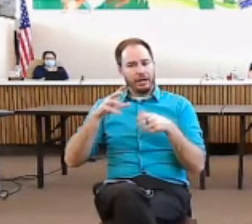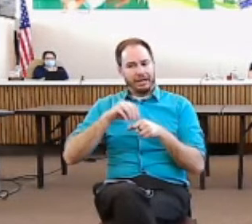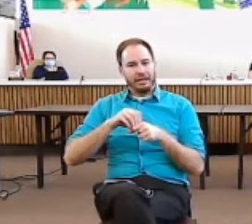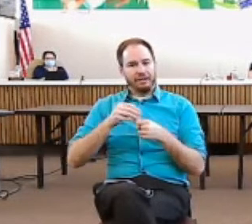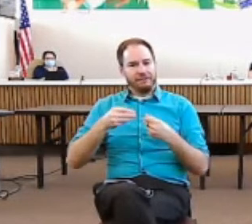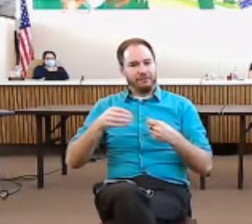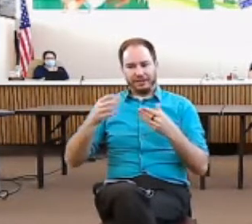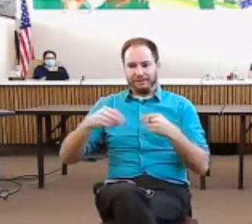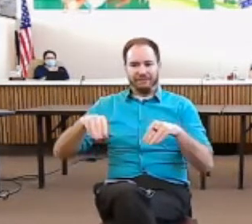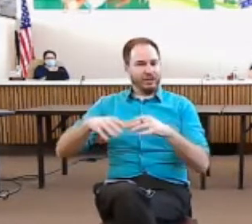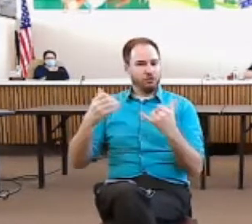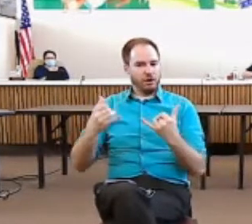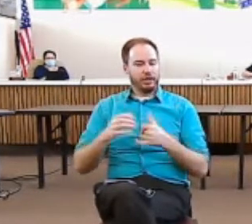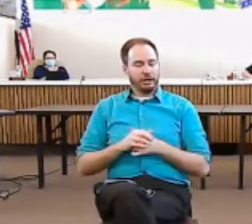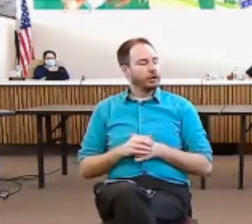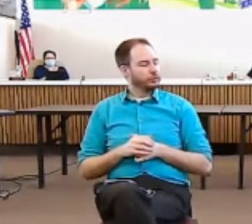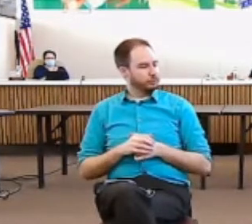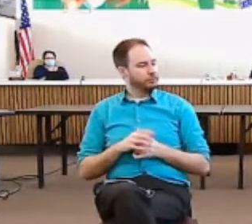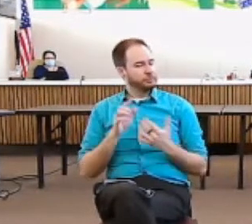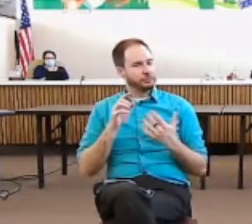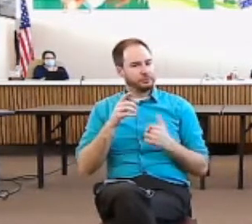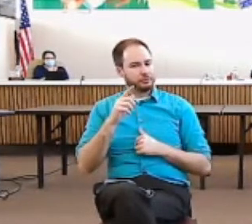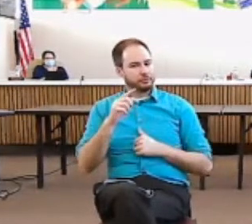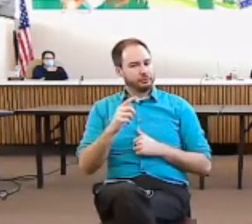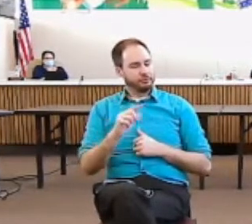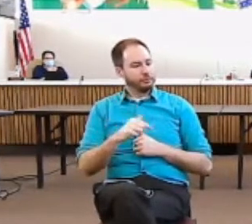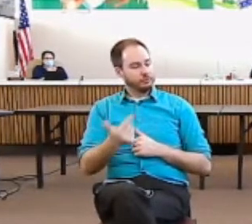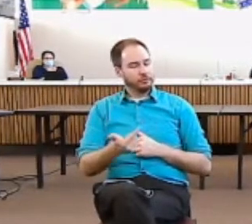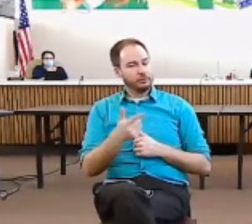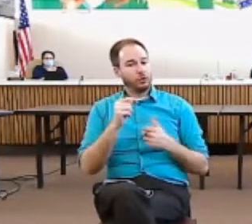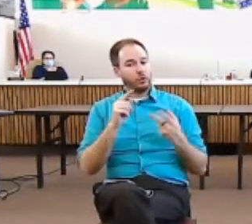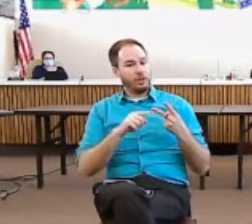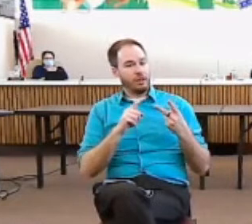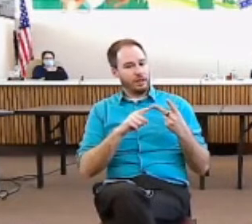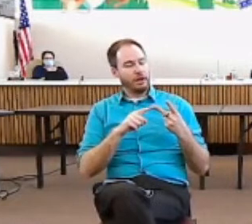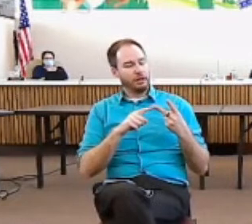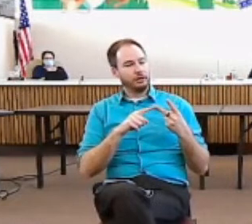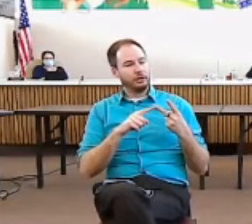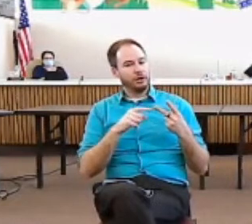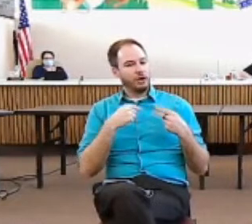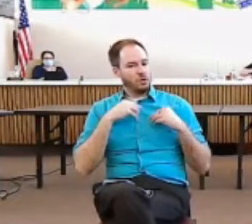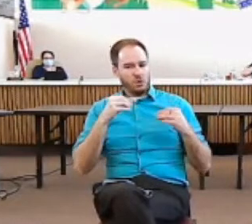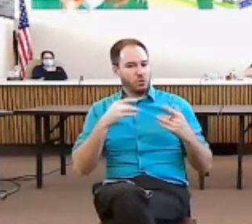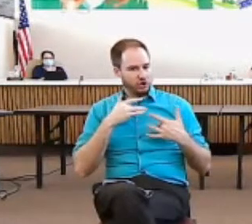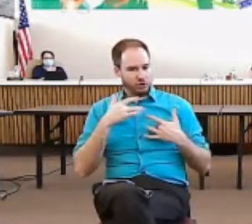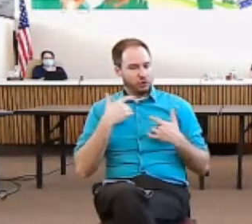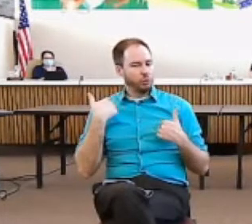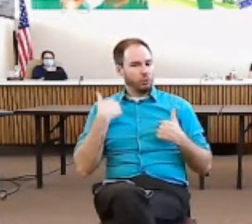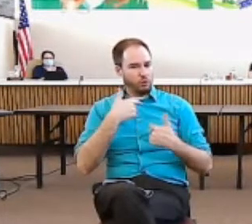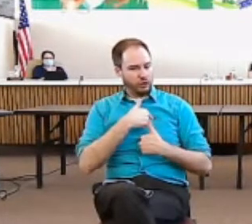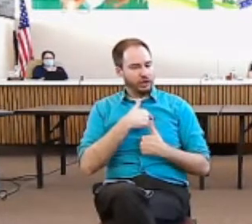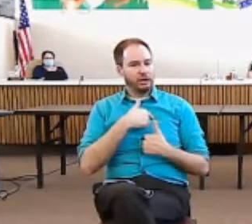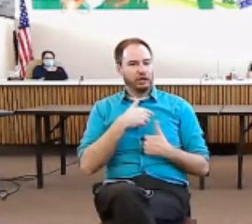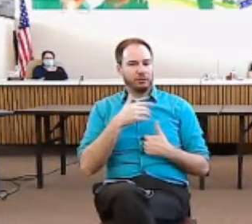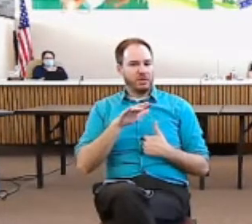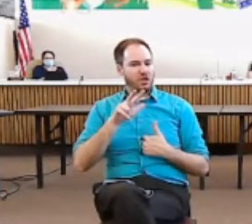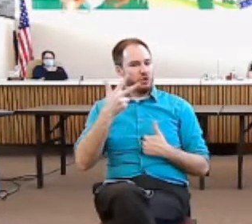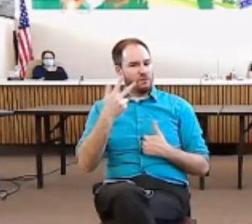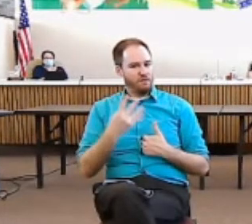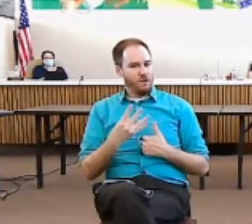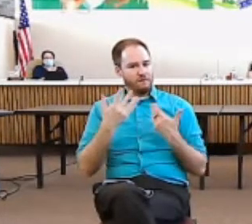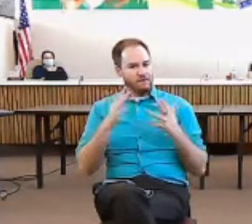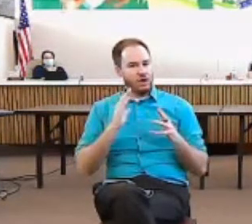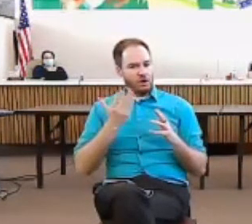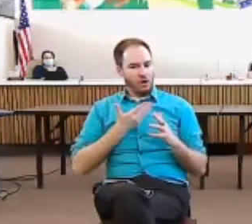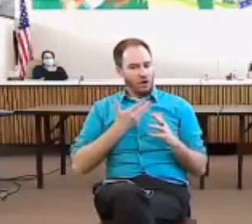now. So to answer the latter question, I have no concern. We are, I would say, 3/4 of the way